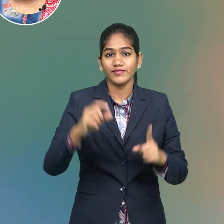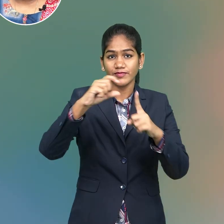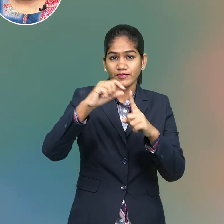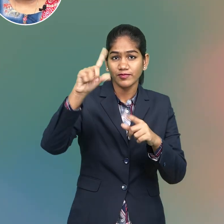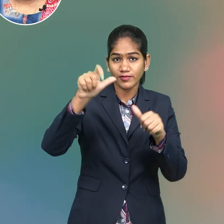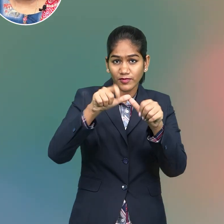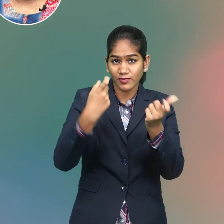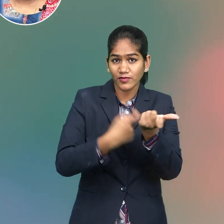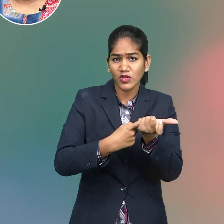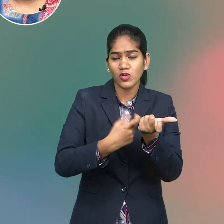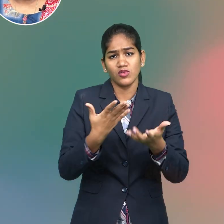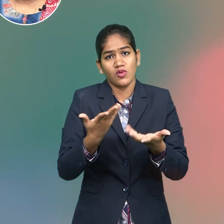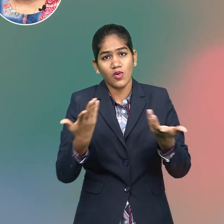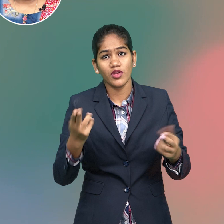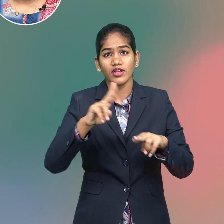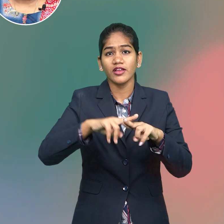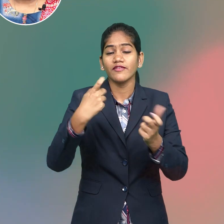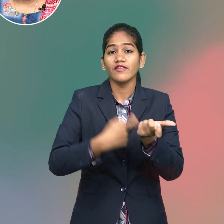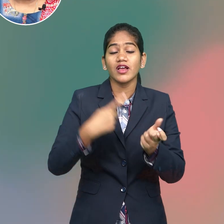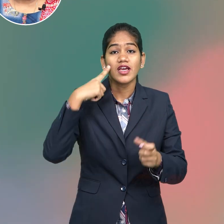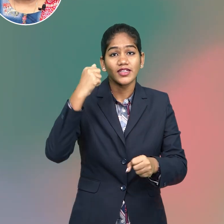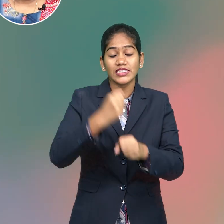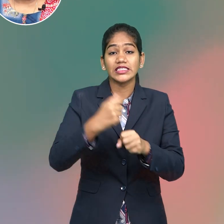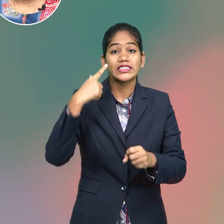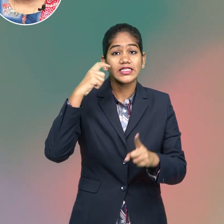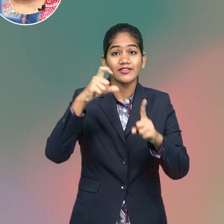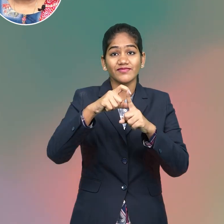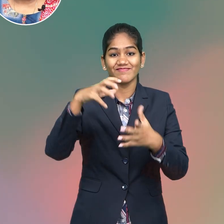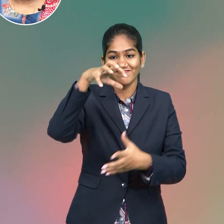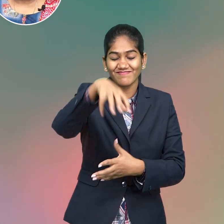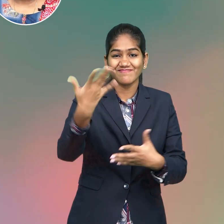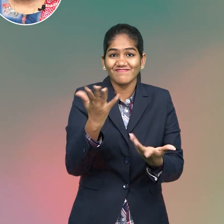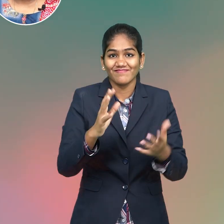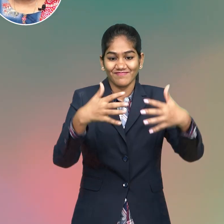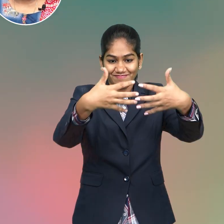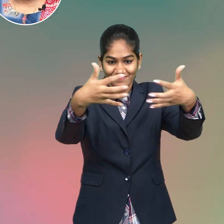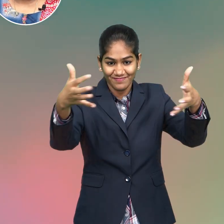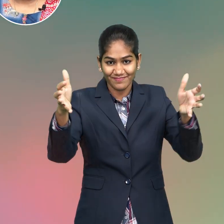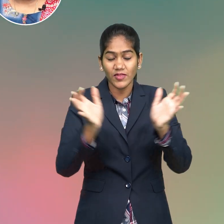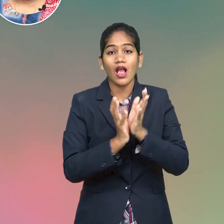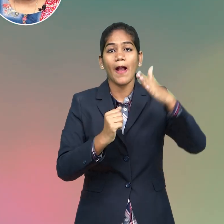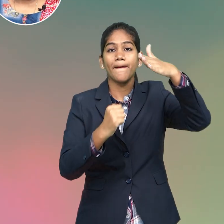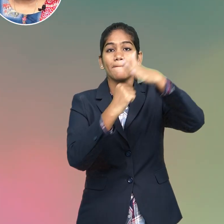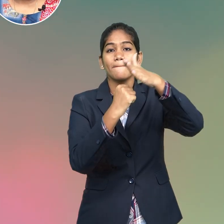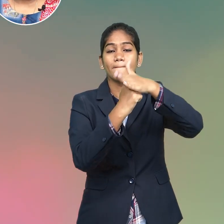polar or frigid zone.